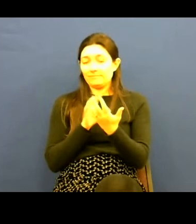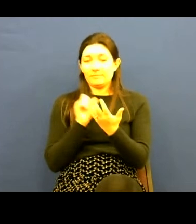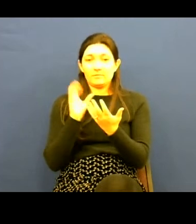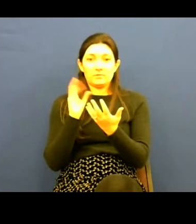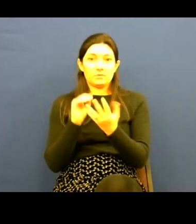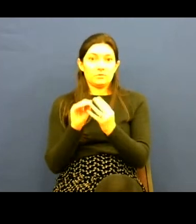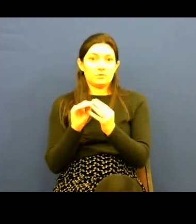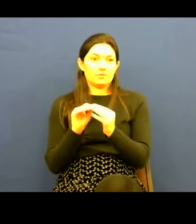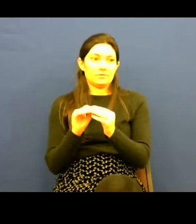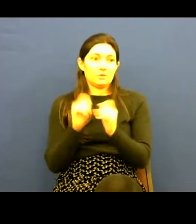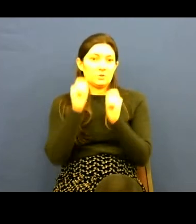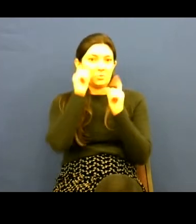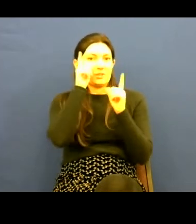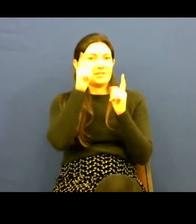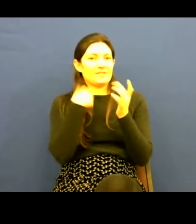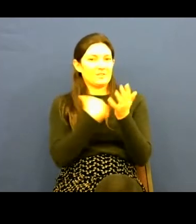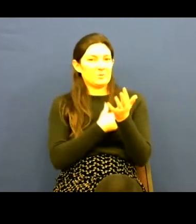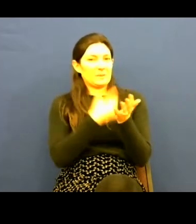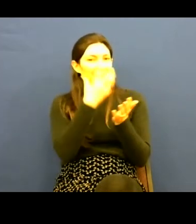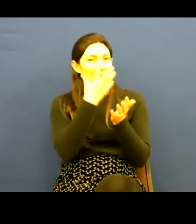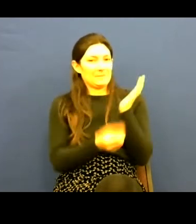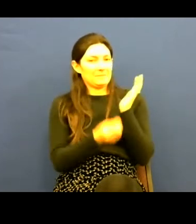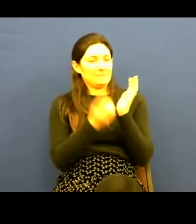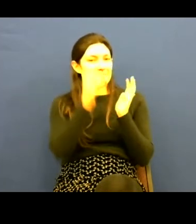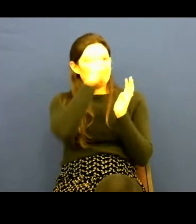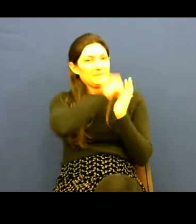there were a couple things we missed in the tables.